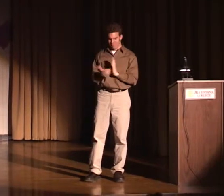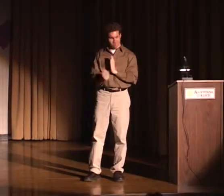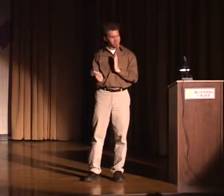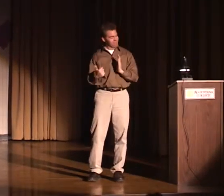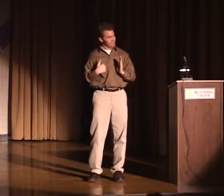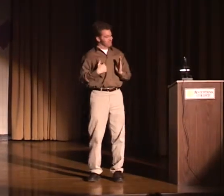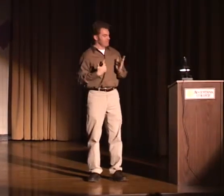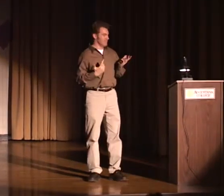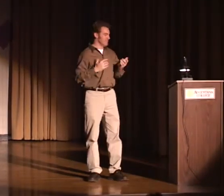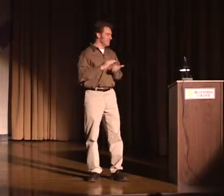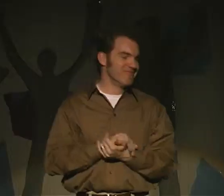Pretty good.